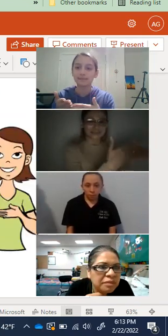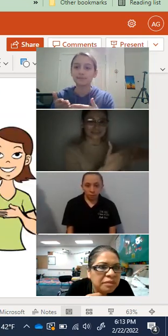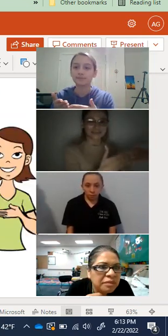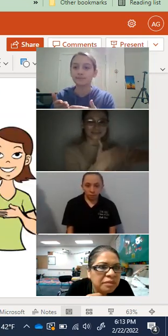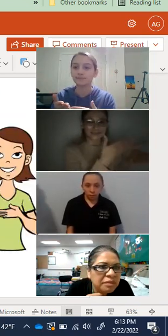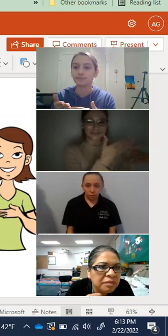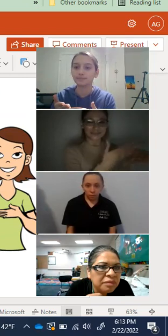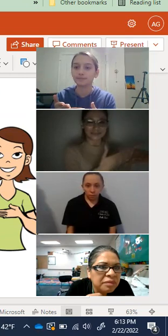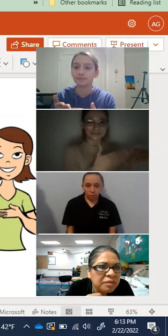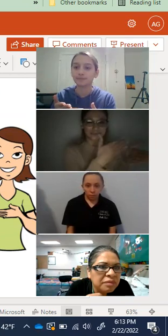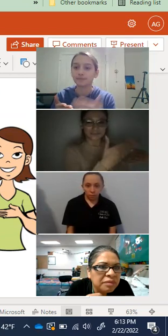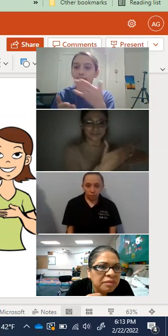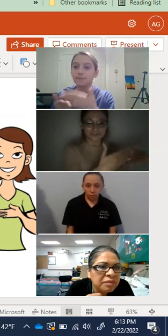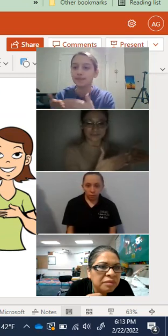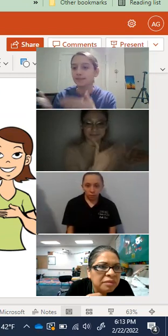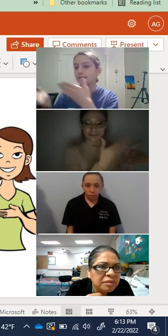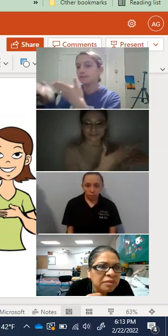Peace.